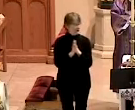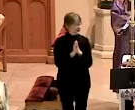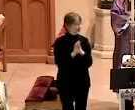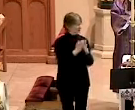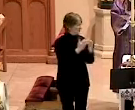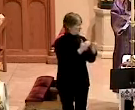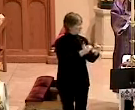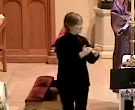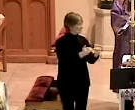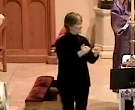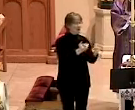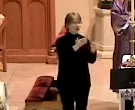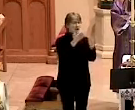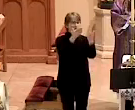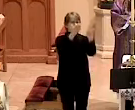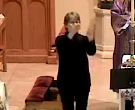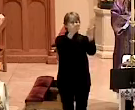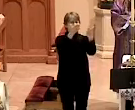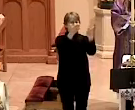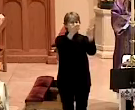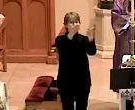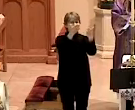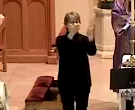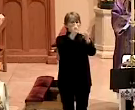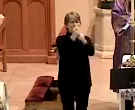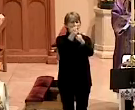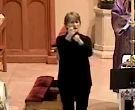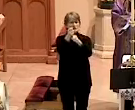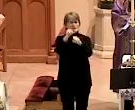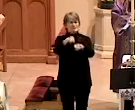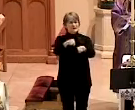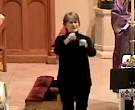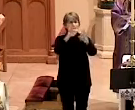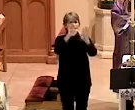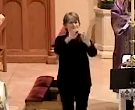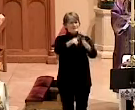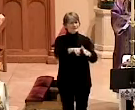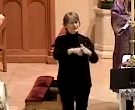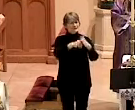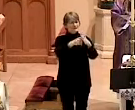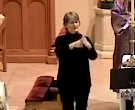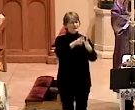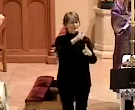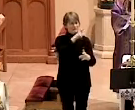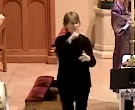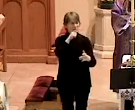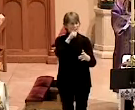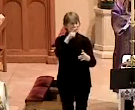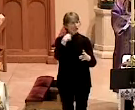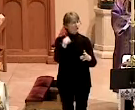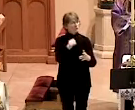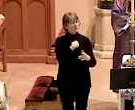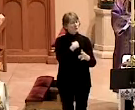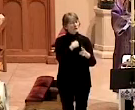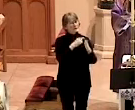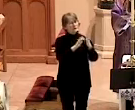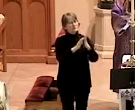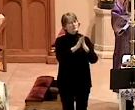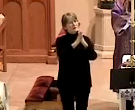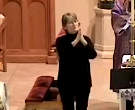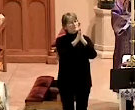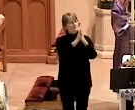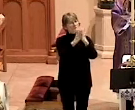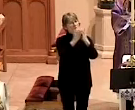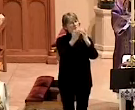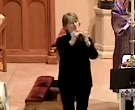As we solemnly offer the annual sacrifice for the beginning of Lent, we entreat you, O Lord, that through